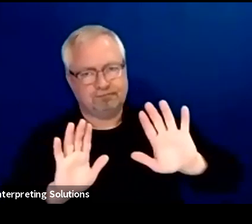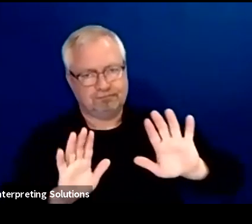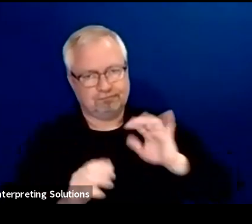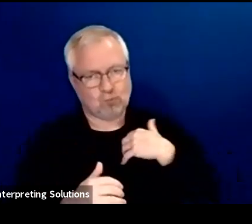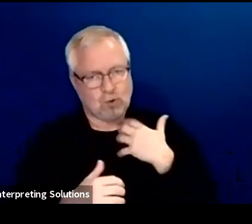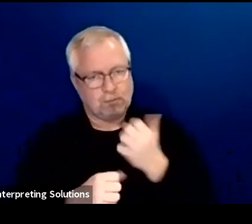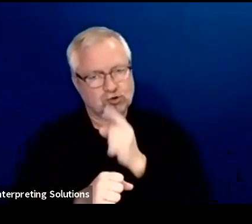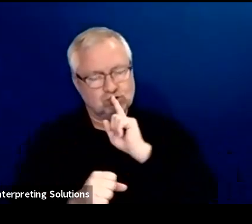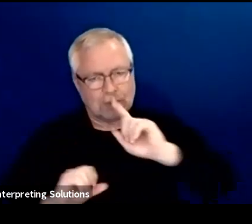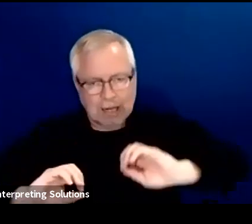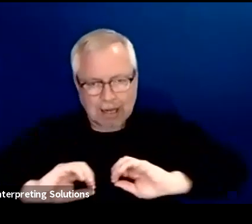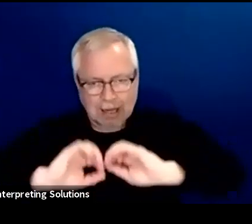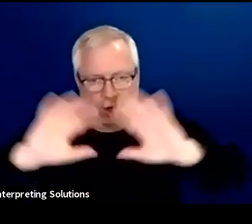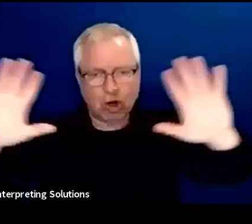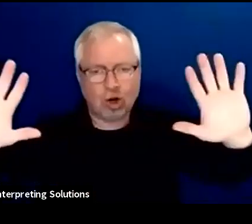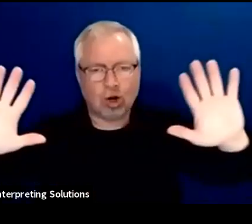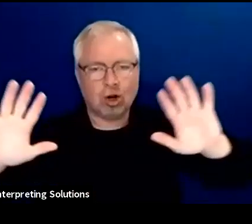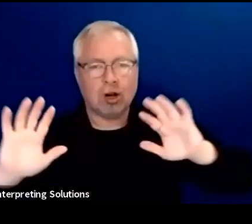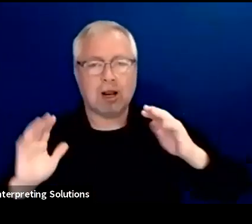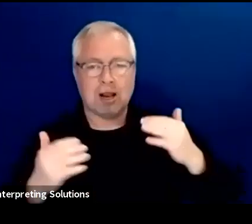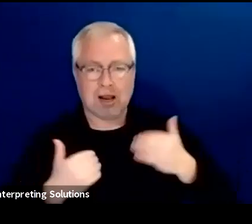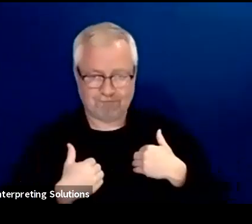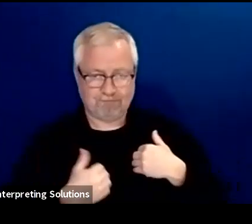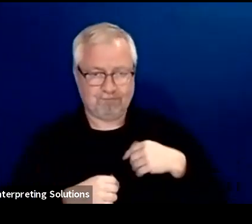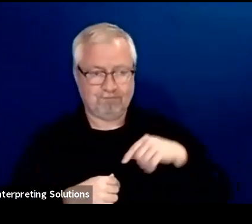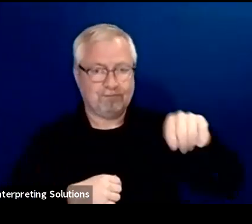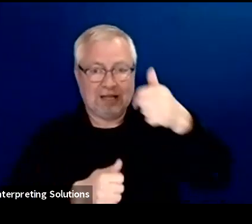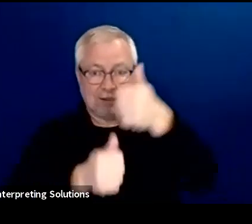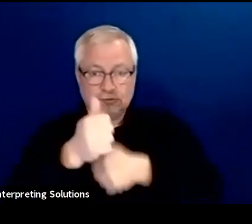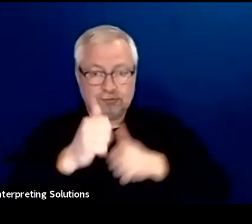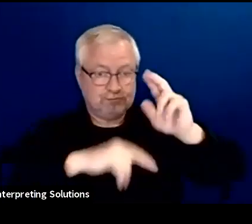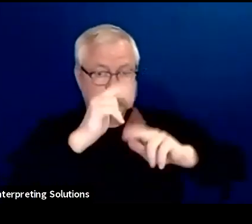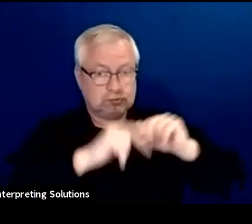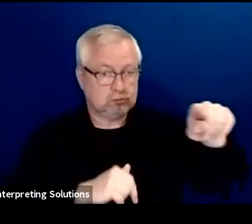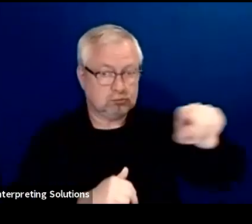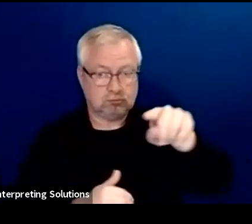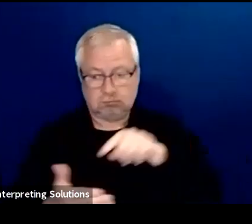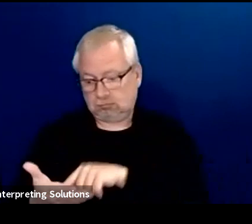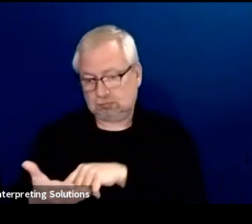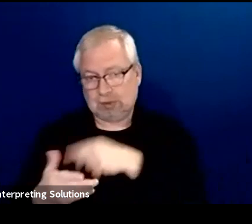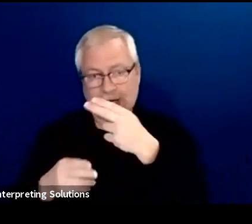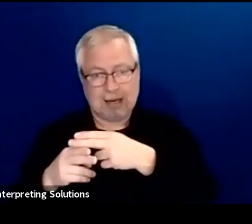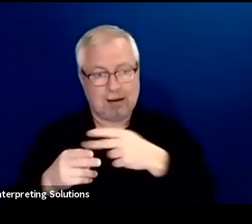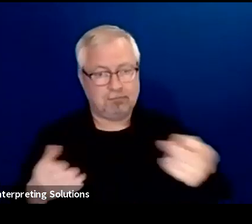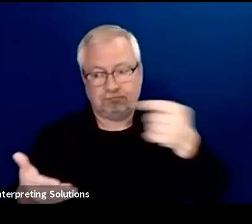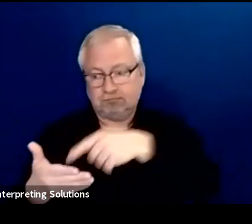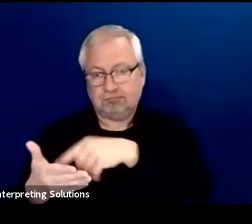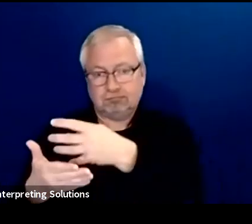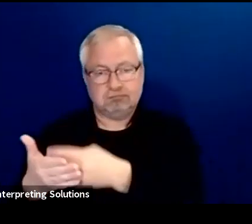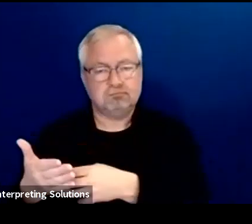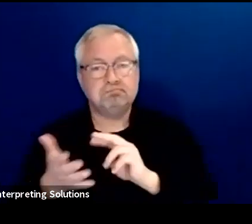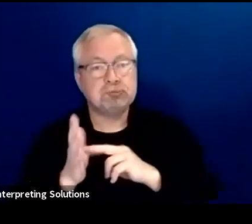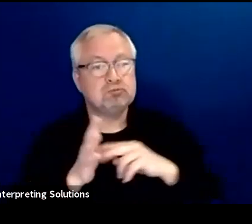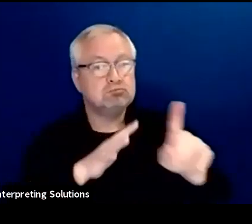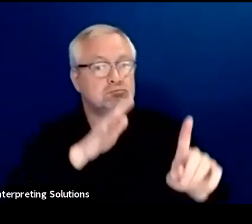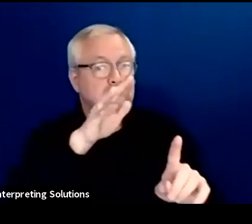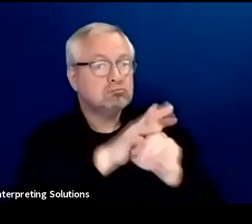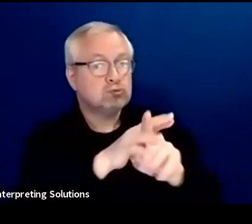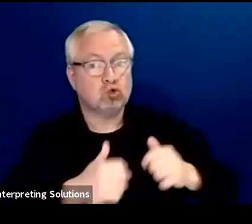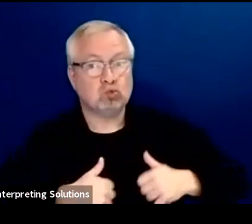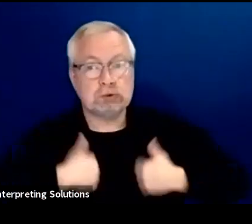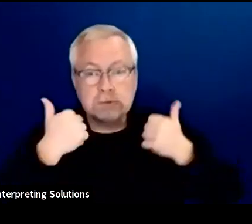a facility on this list simply means they had a case, either in a resident or a staffer or another person who was on site